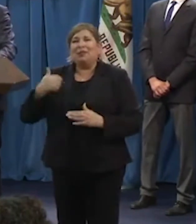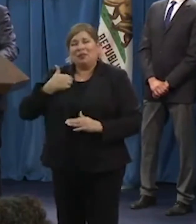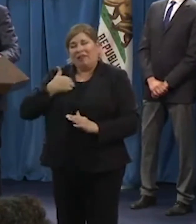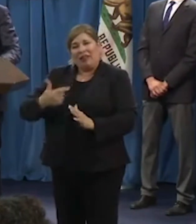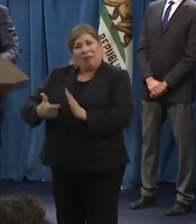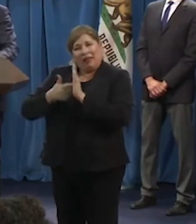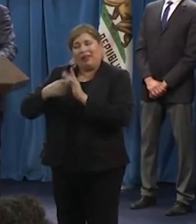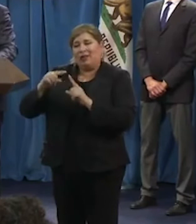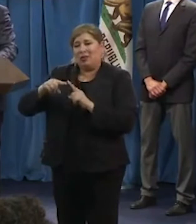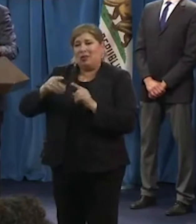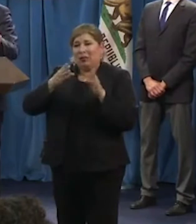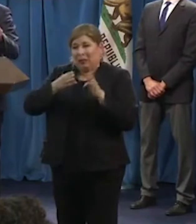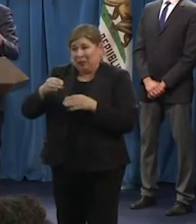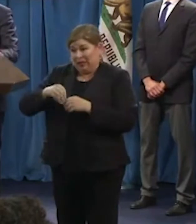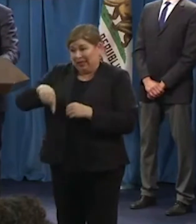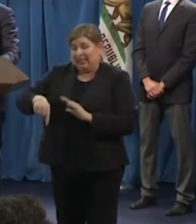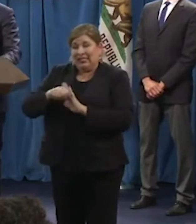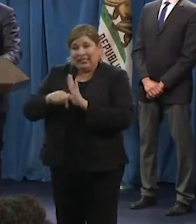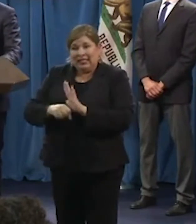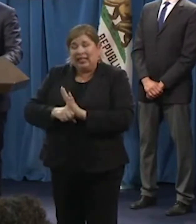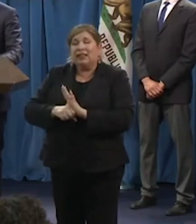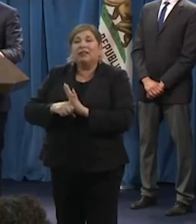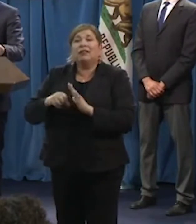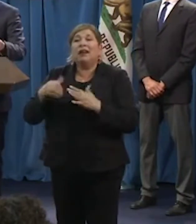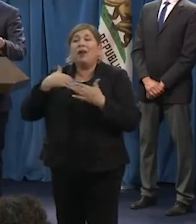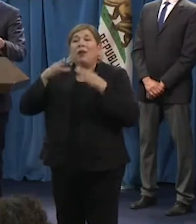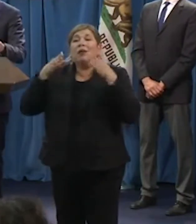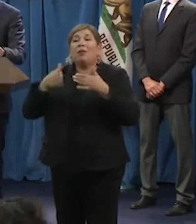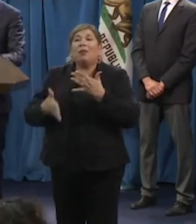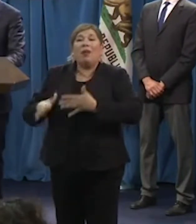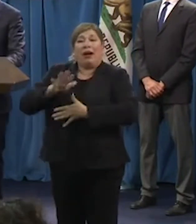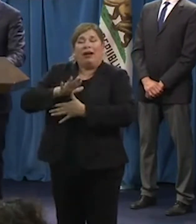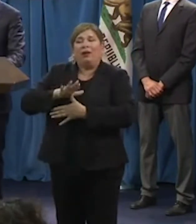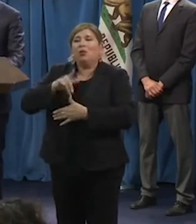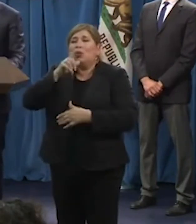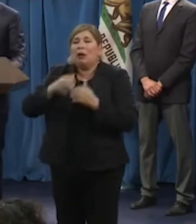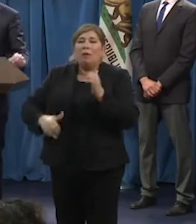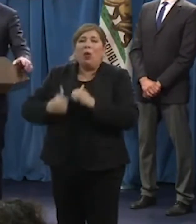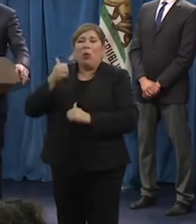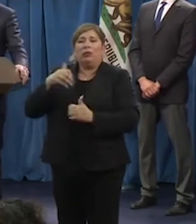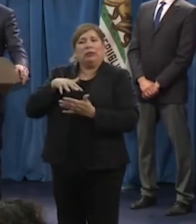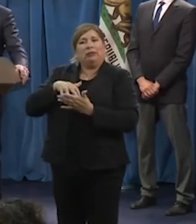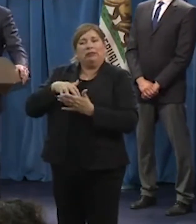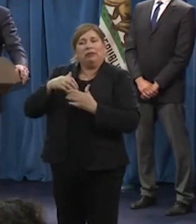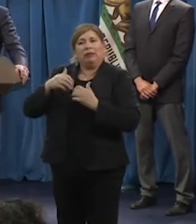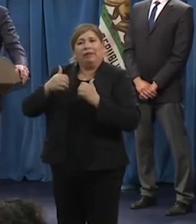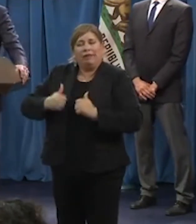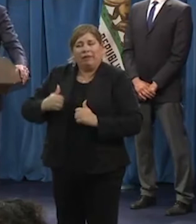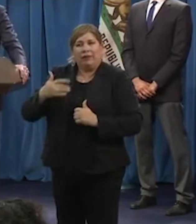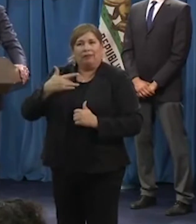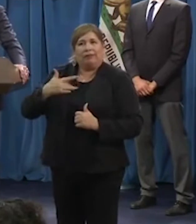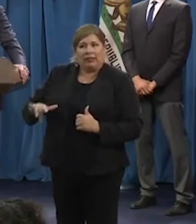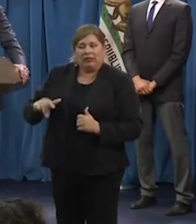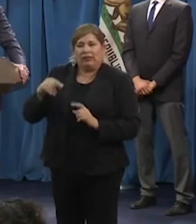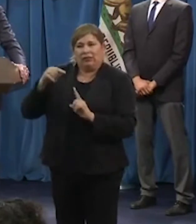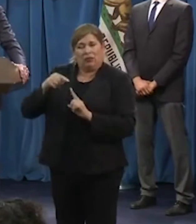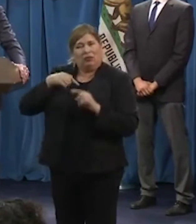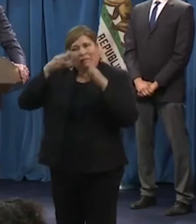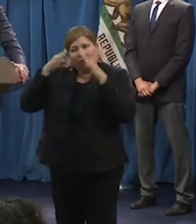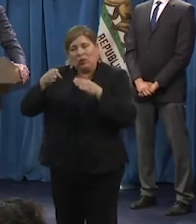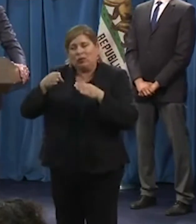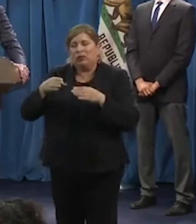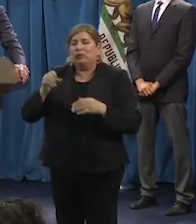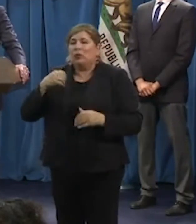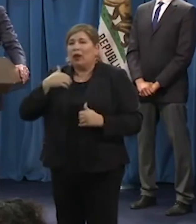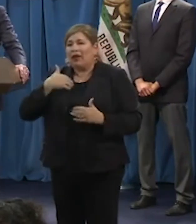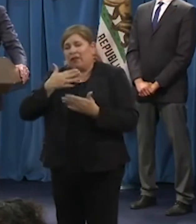the state and the most vulnerable. Our priority is for the most vulnerable. And I have confidence that you